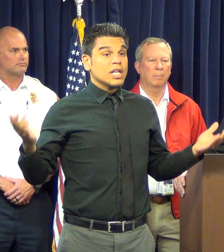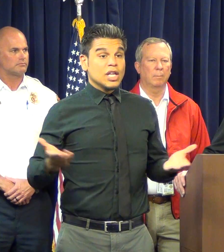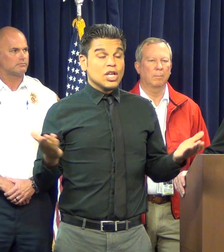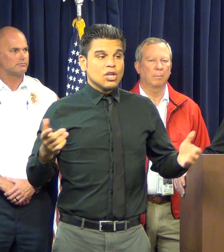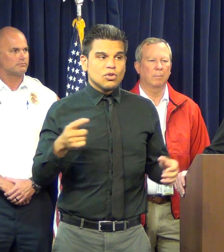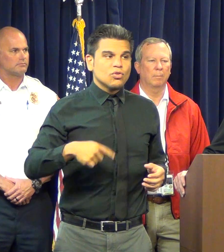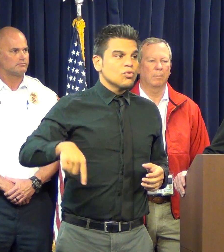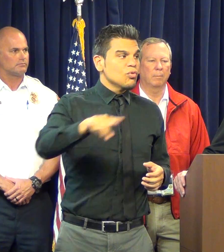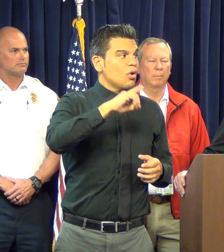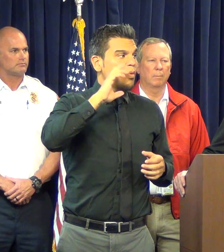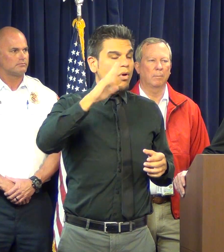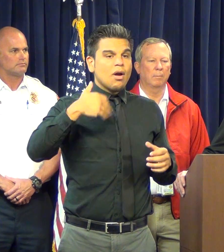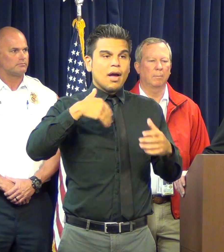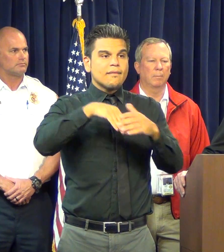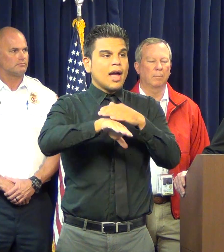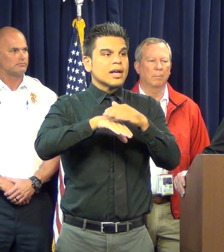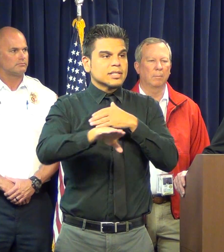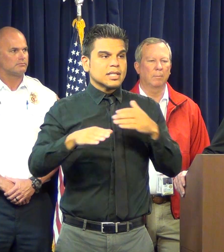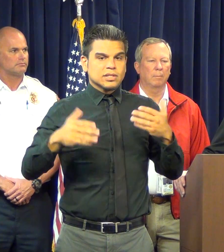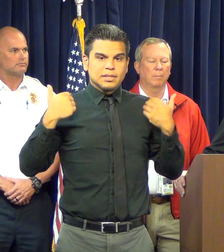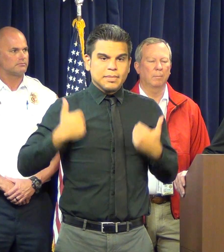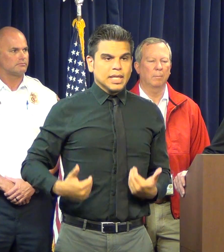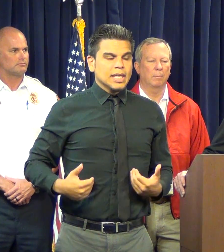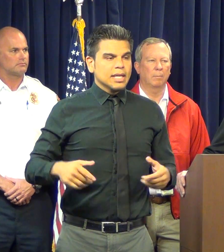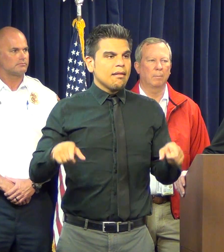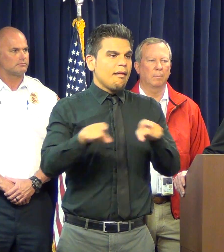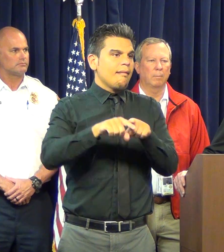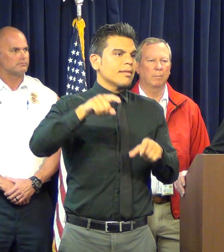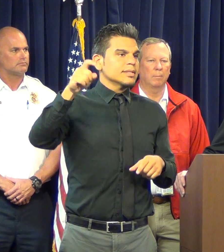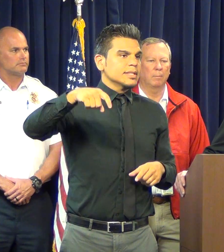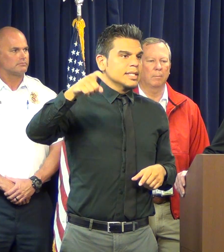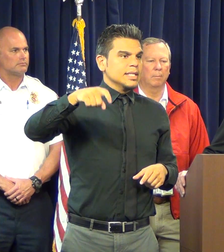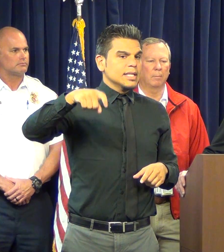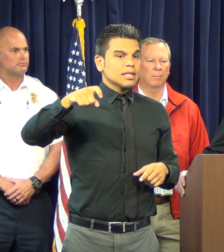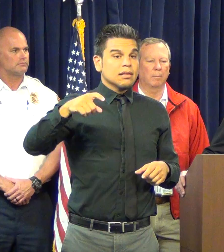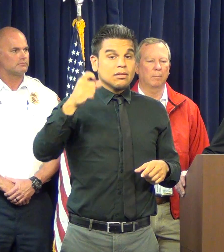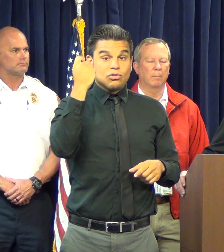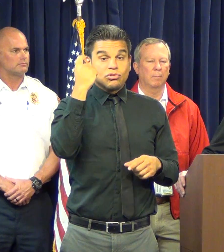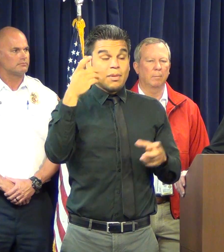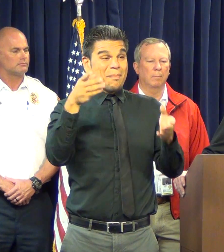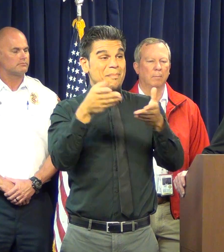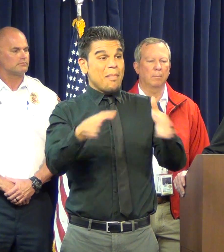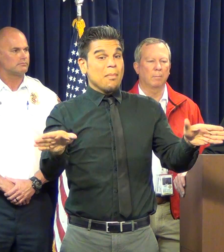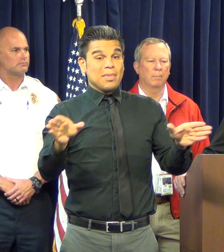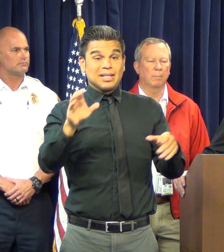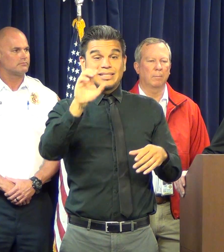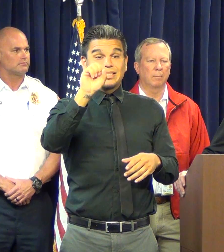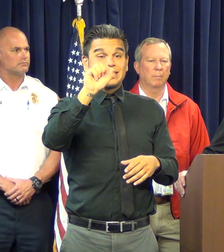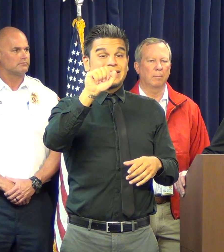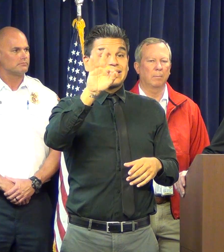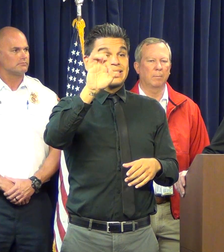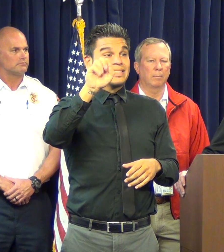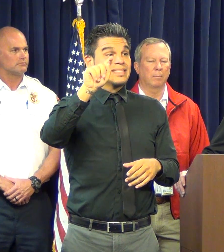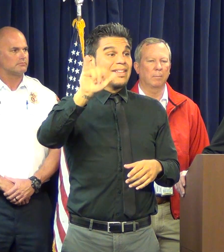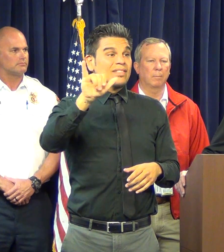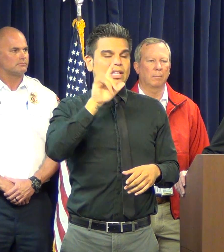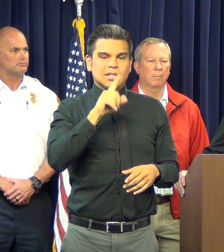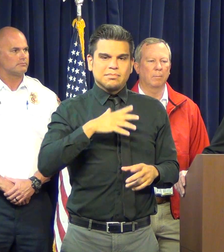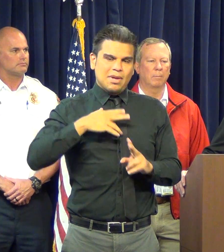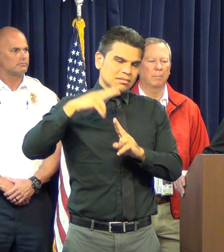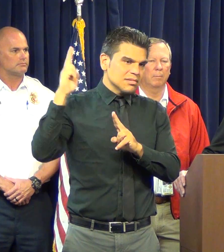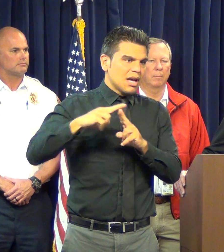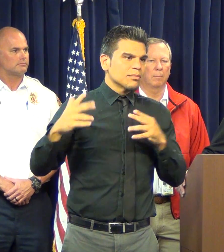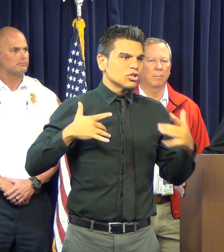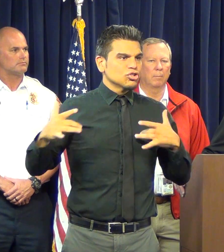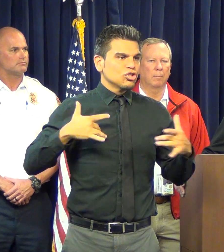and availability to me as needed. Public safety is my top concern. So make no mistake about